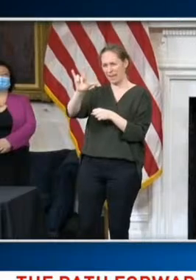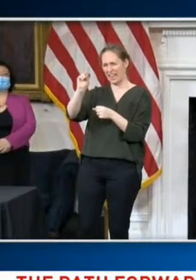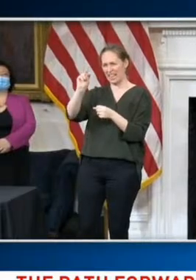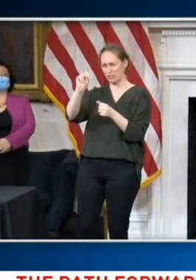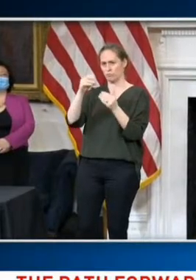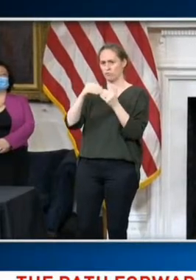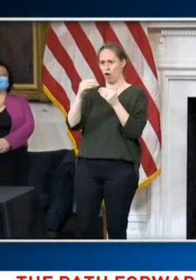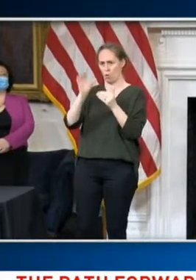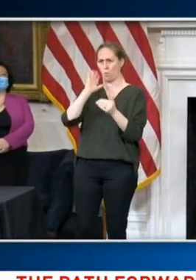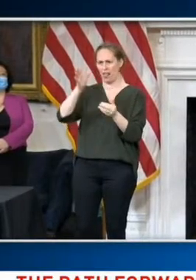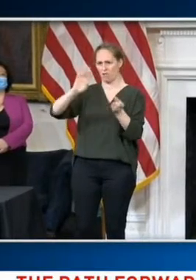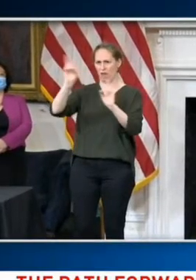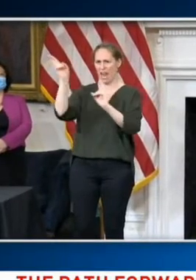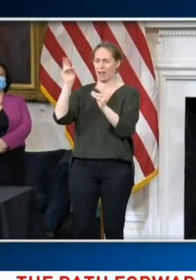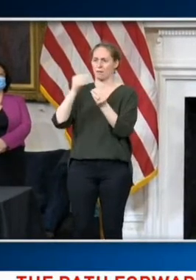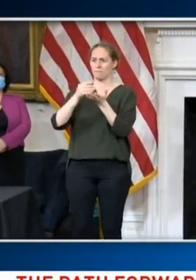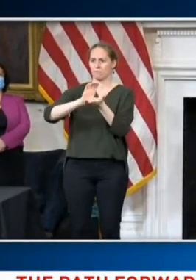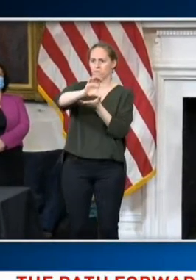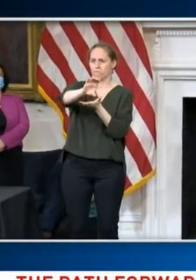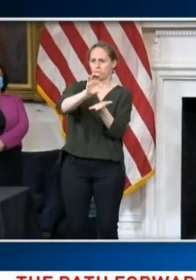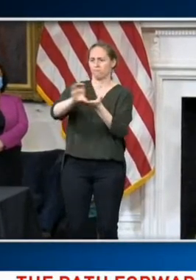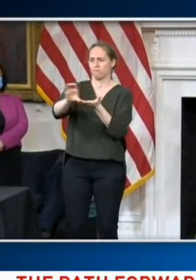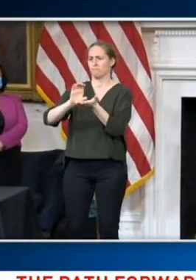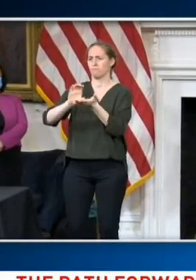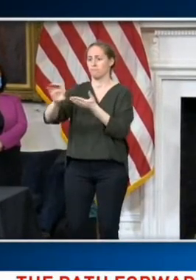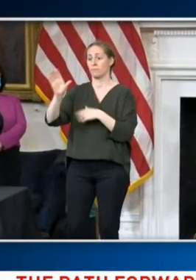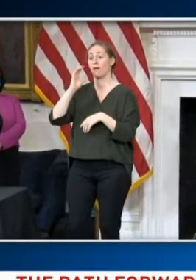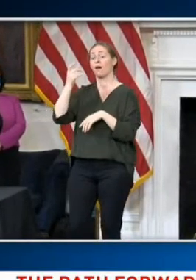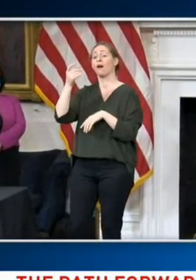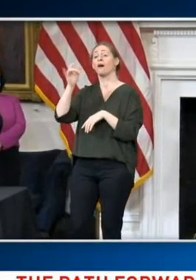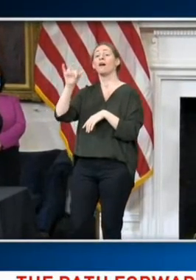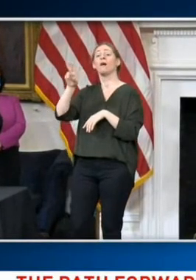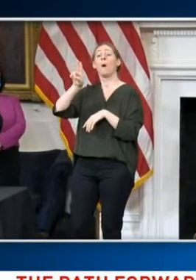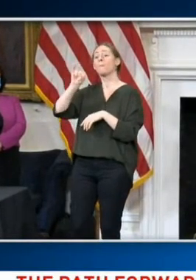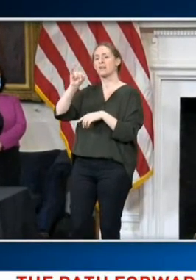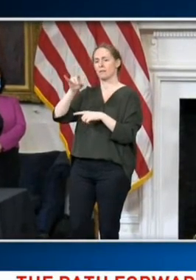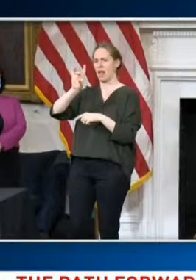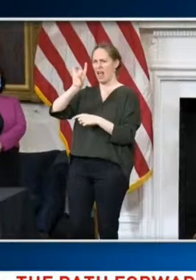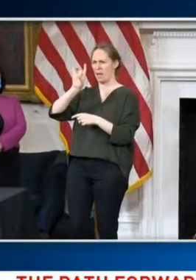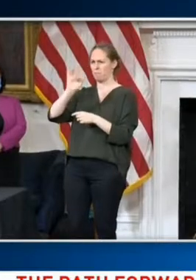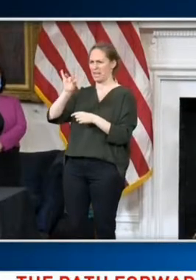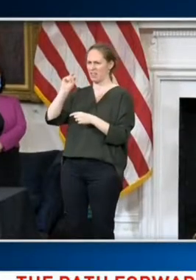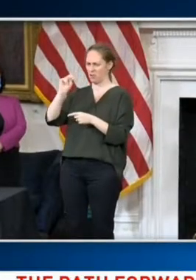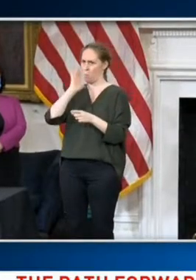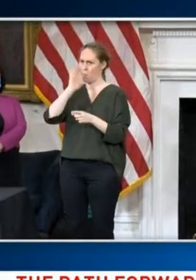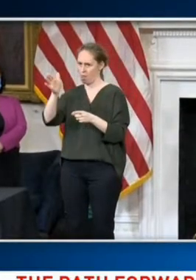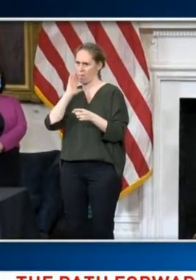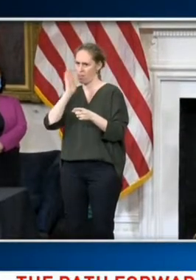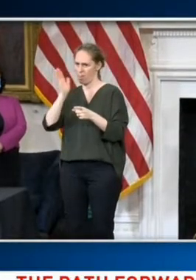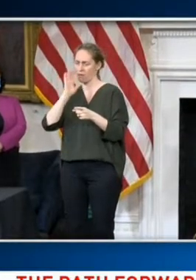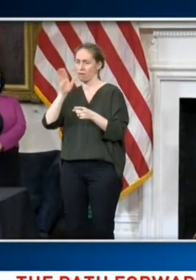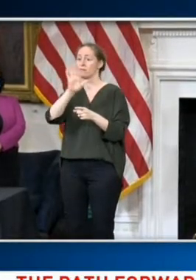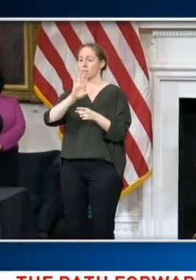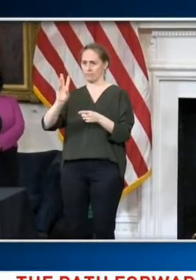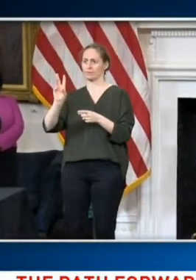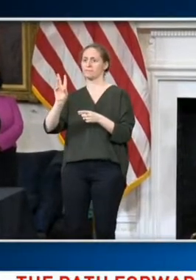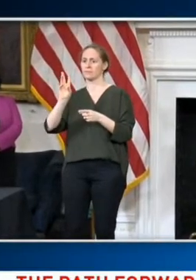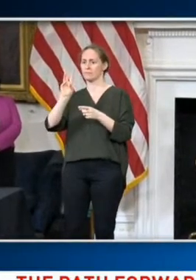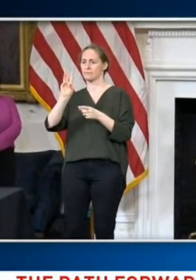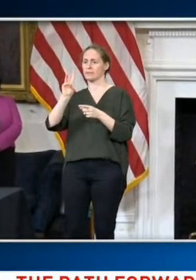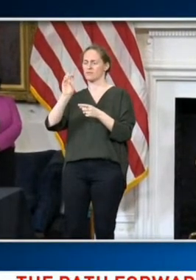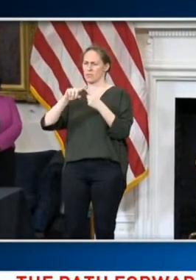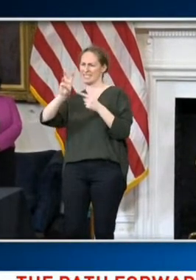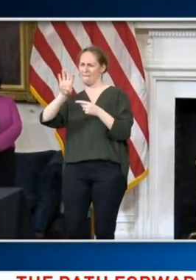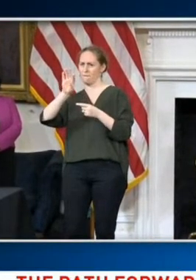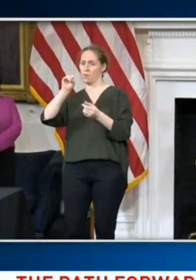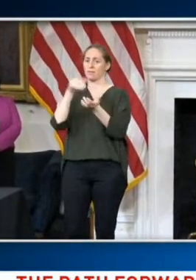$8 billion in unemployment assistance to more than 640,000 Marylanders. Hey guys, we're going to State of try to Maryland change has seats also